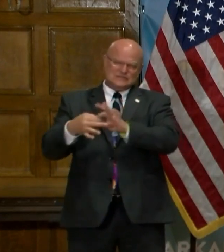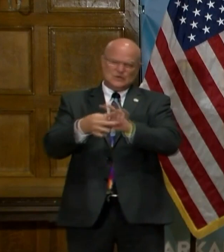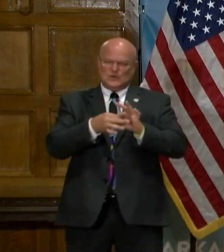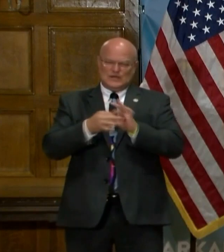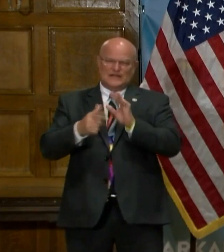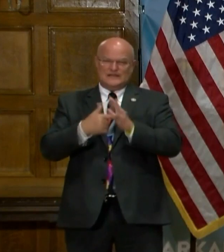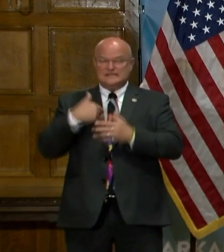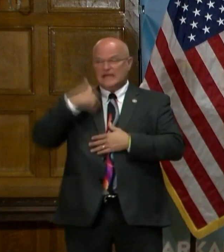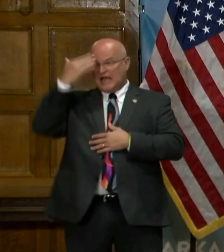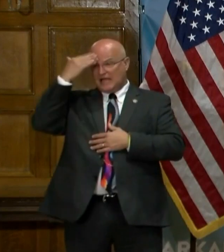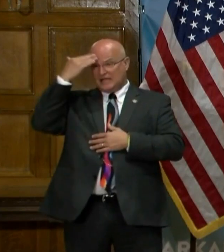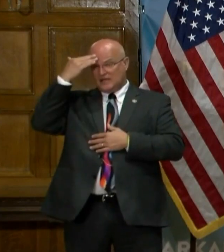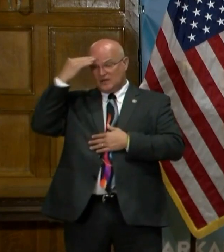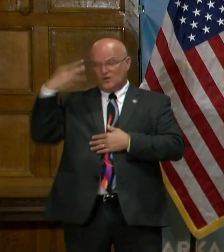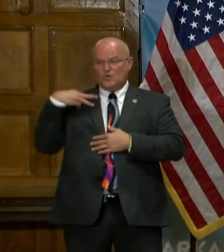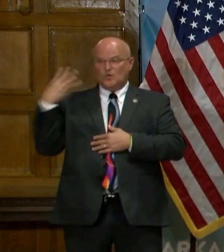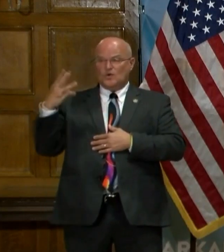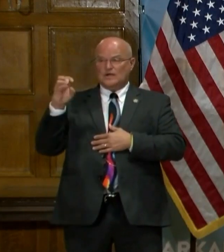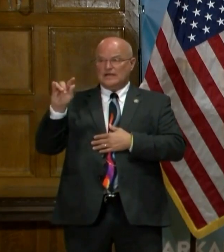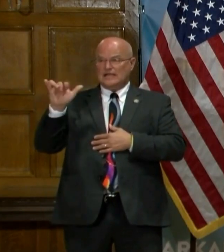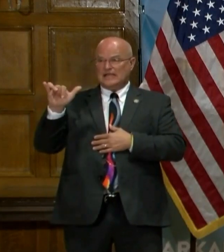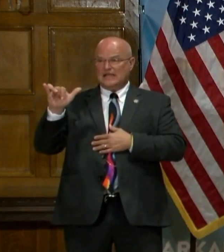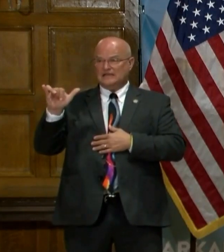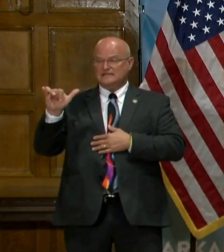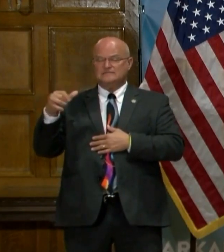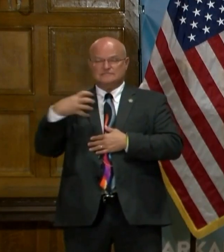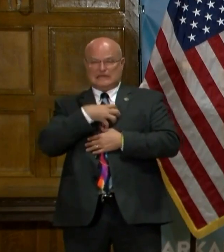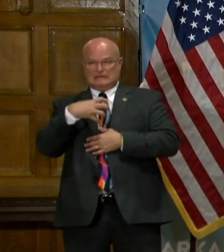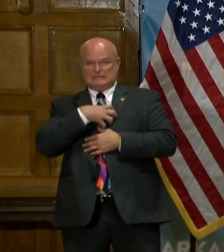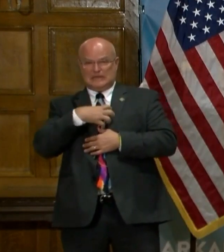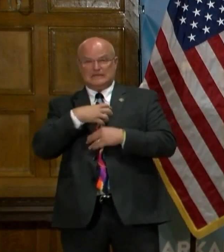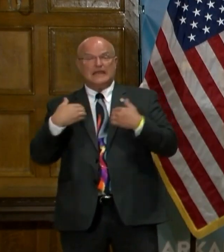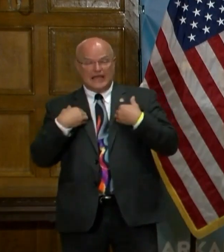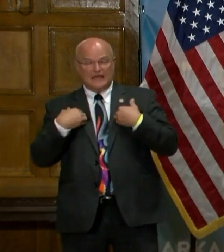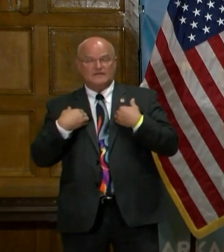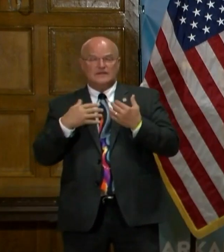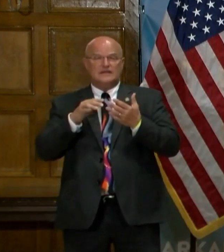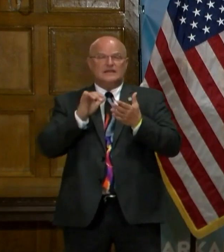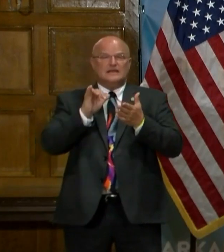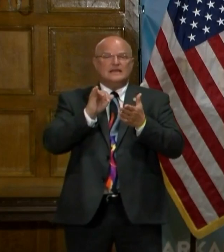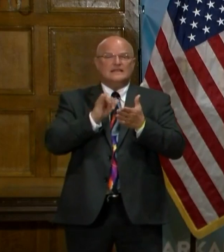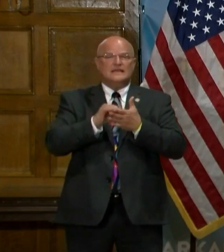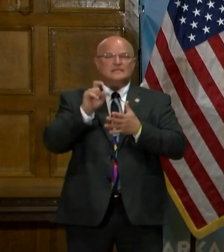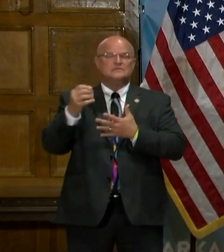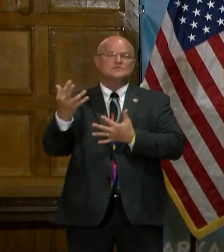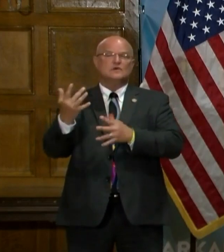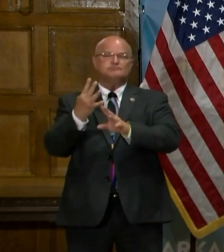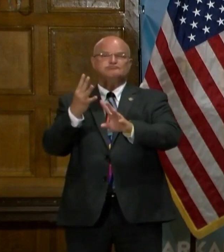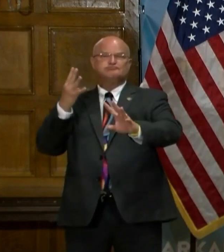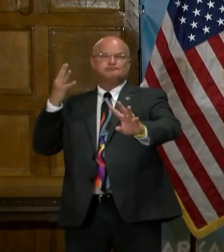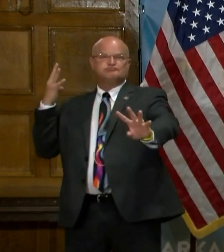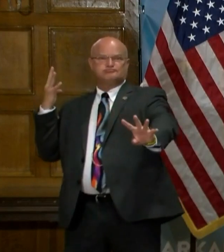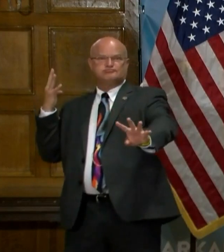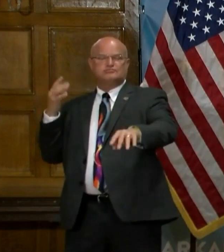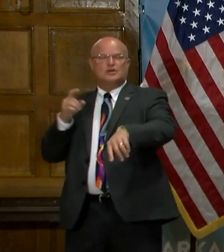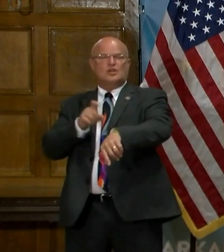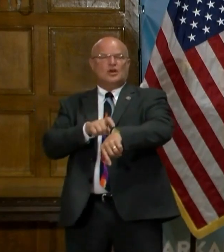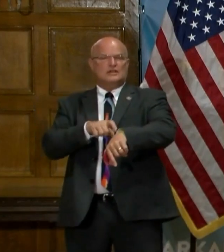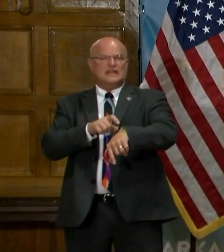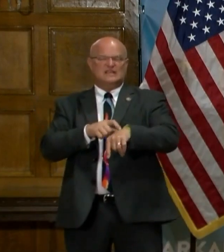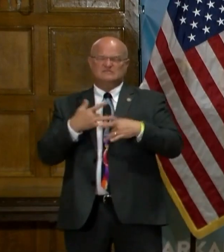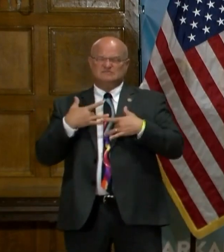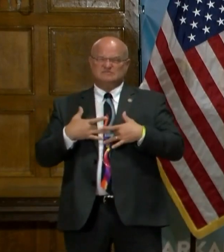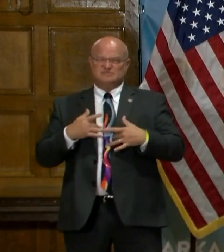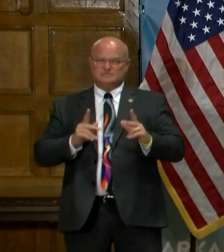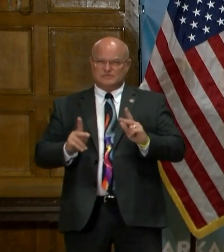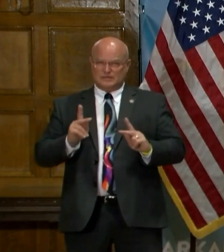coordination of this. I know that in Washington County we've received complaints that they have to wait in line a long time. That could